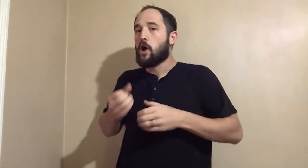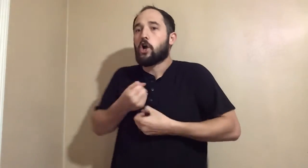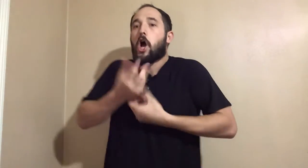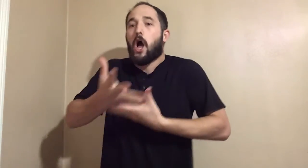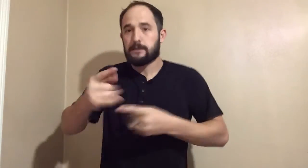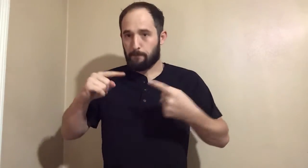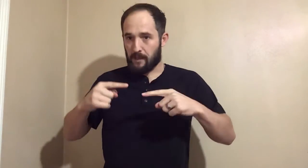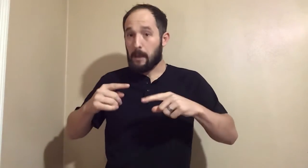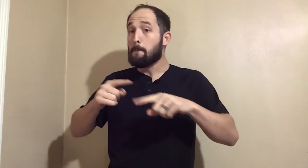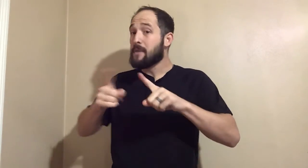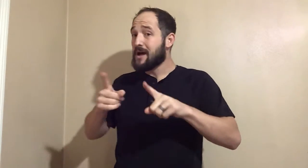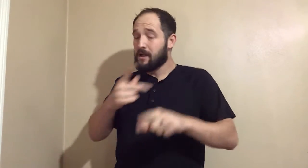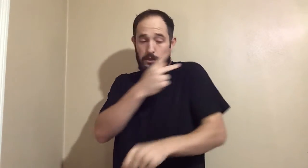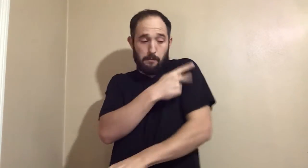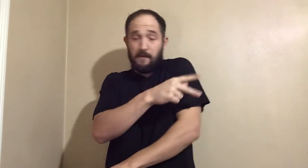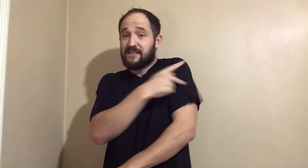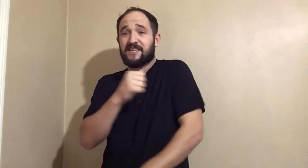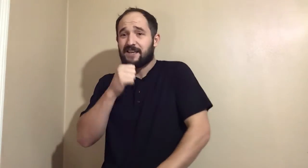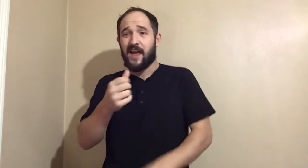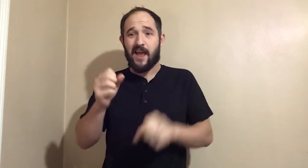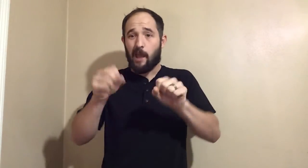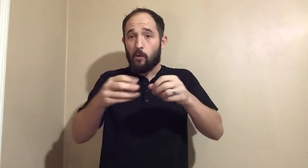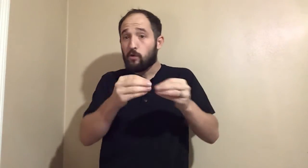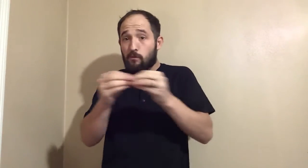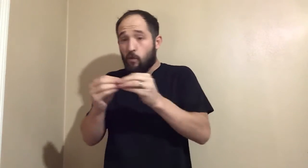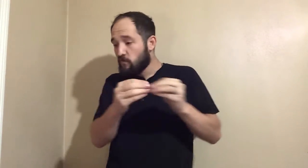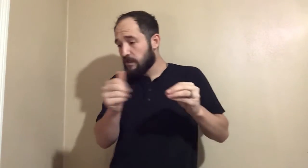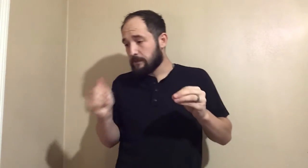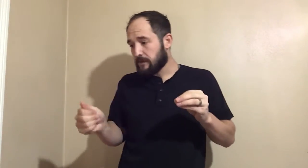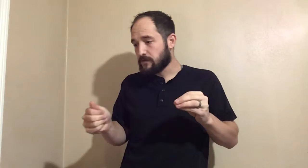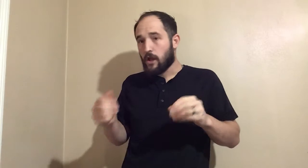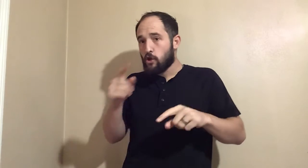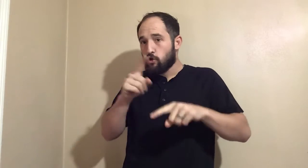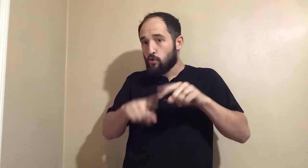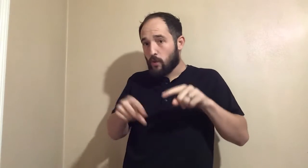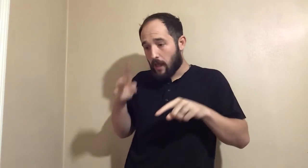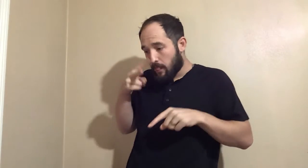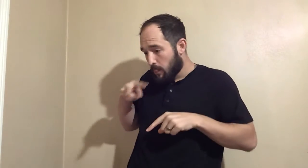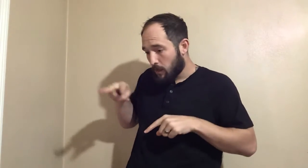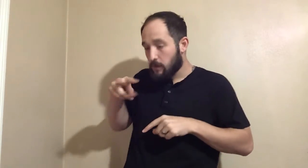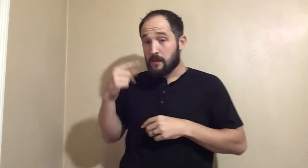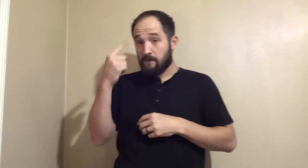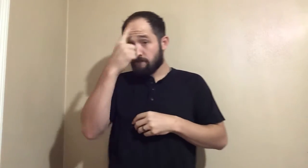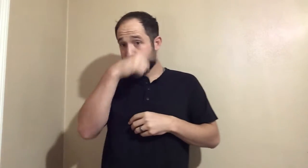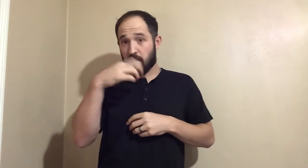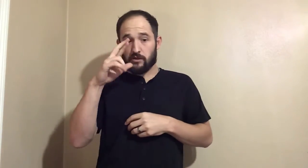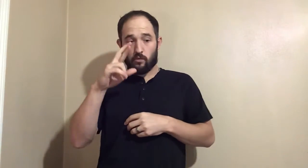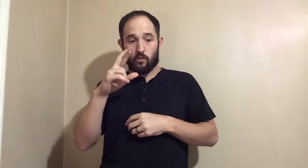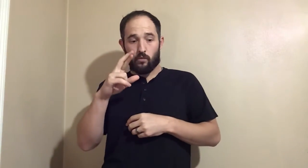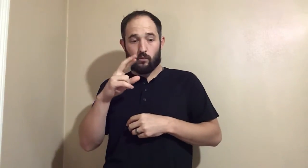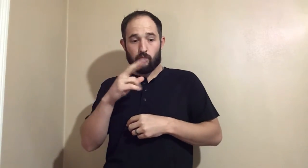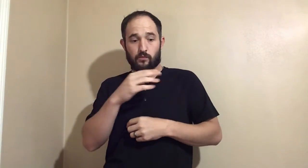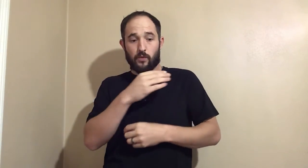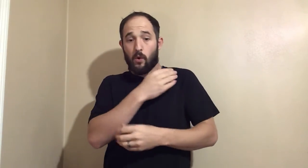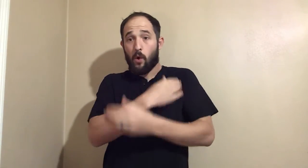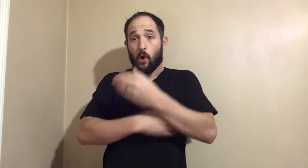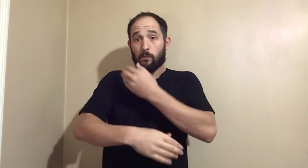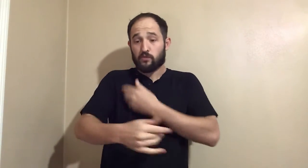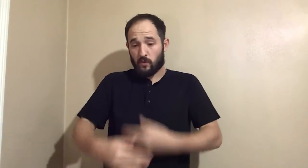unable to move. You can't look at their face or their arms or legs to see how much pain they're in, so it's